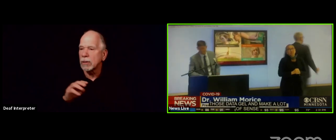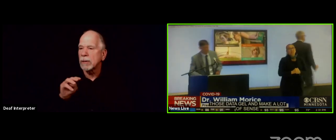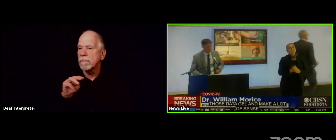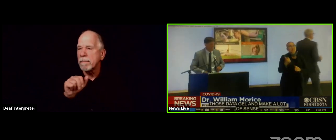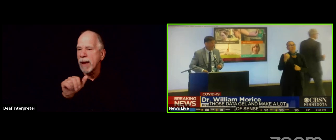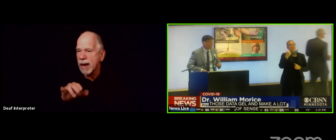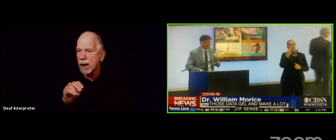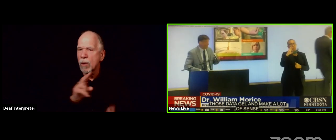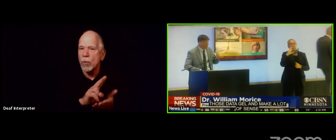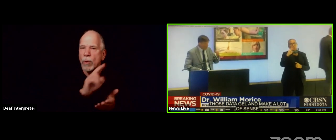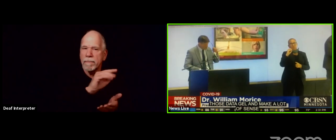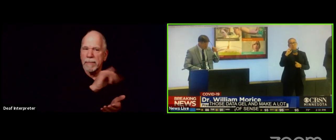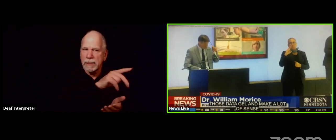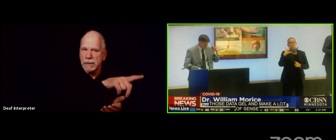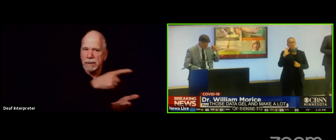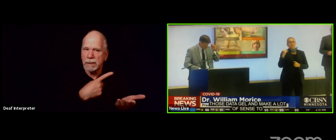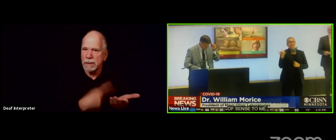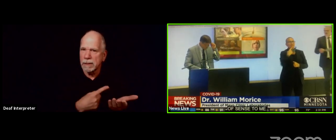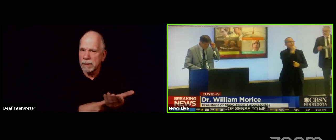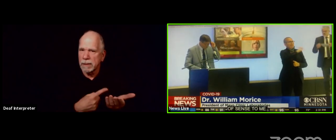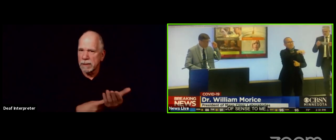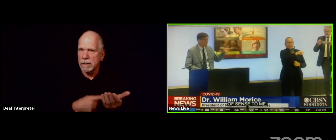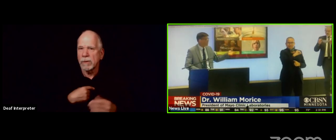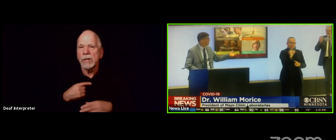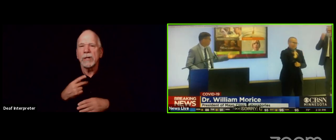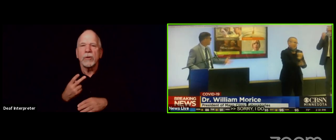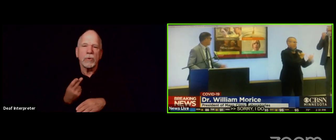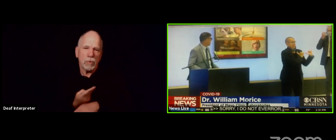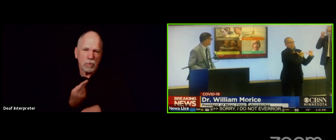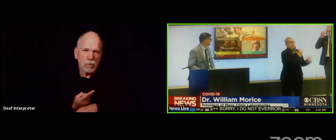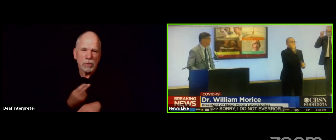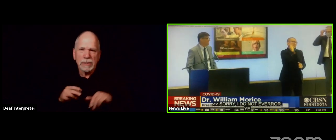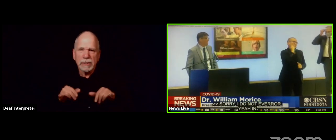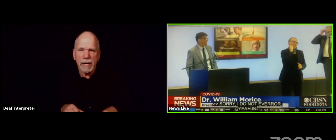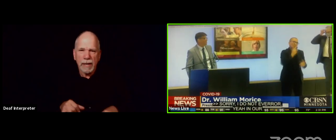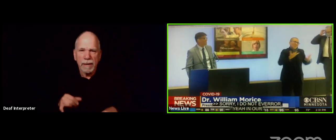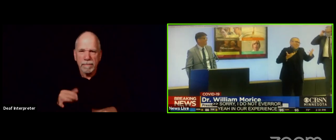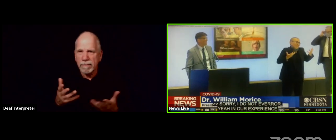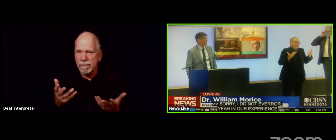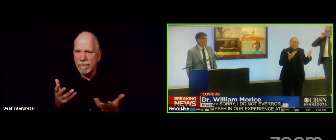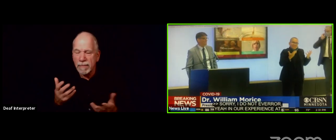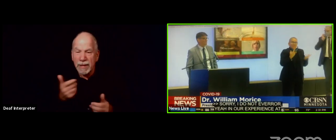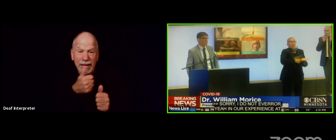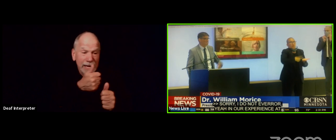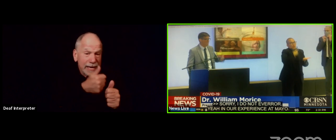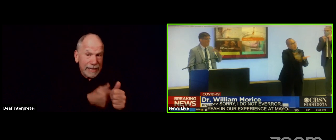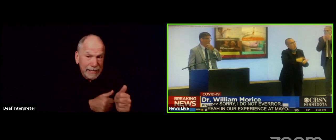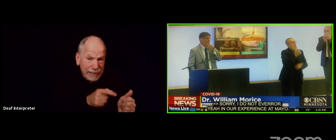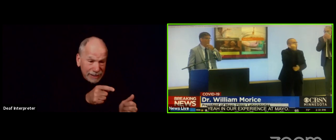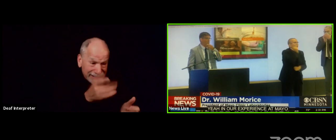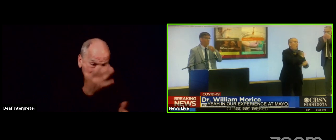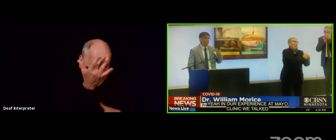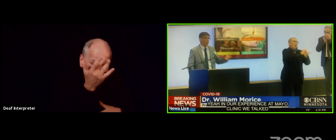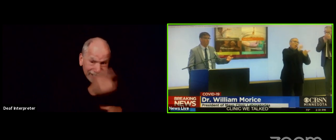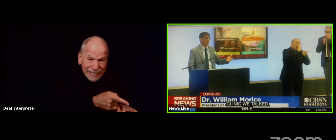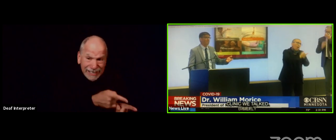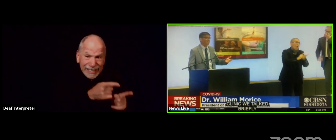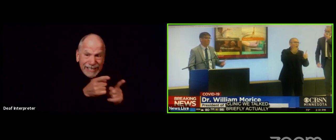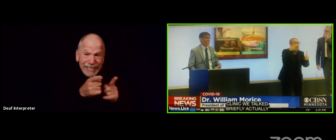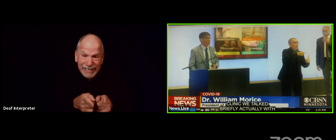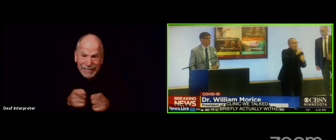Sorry, Governor. Yeah, I mean, in our experience at Mayo Clinic, we talk weekly actually with Dr. Shacker and myself and others, and